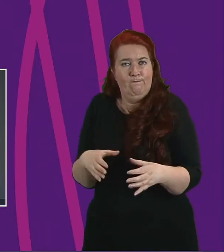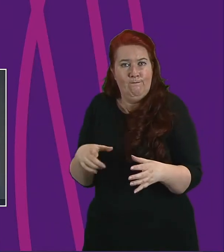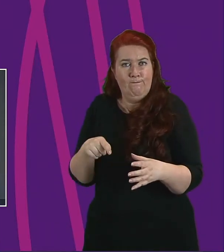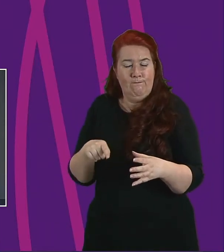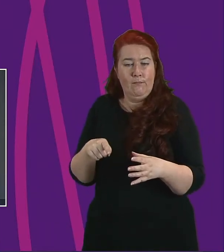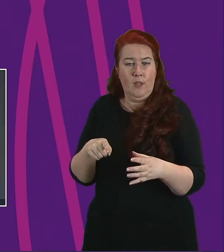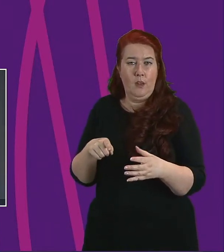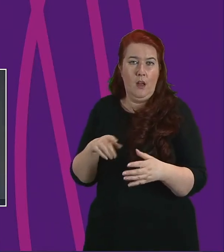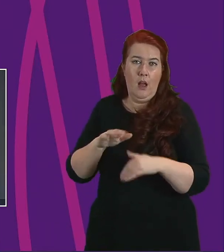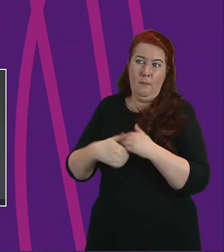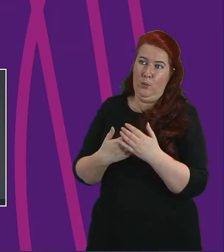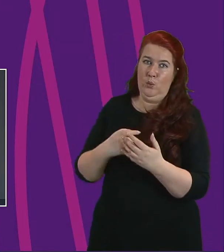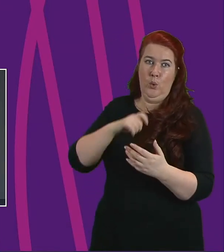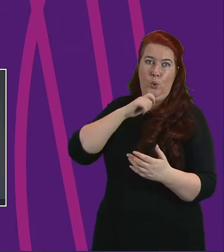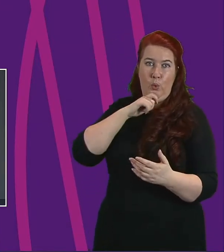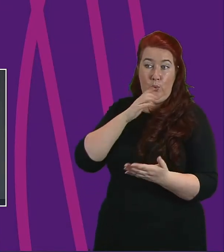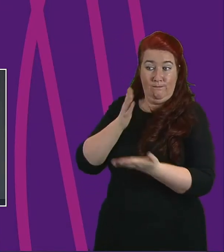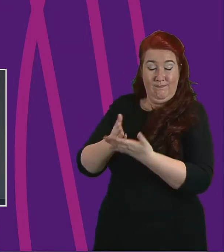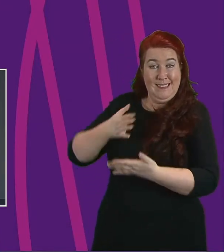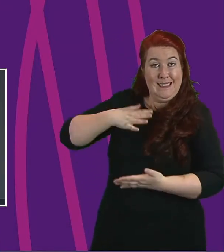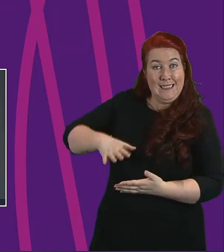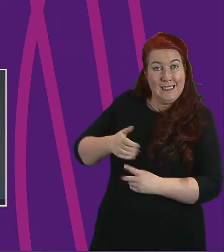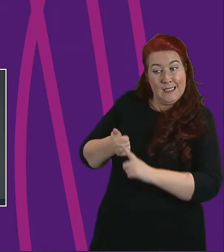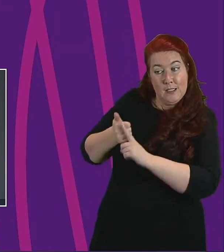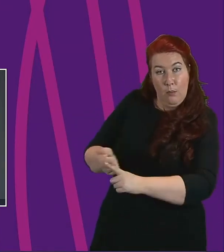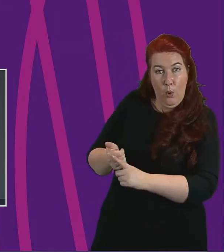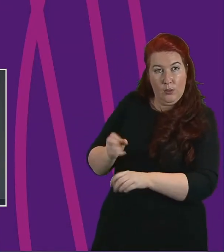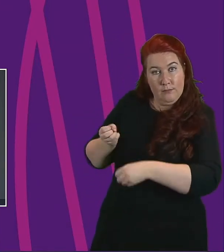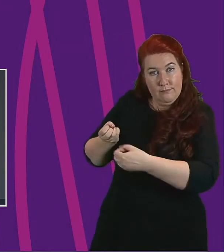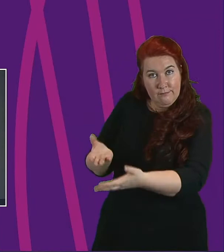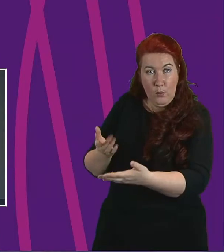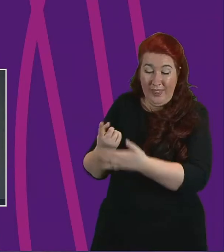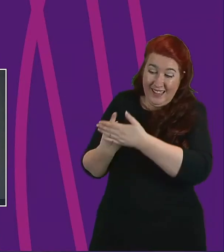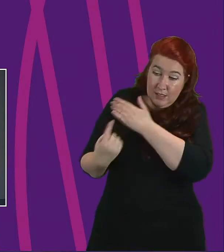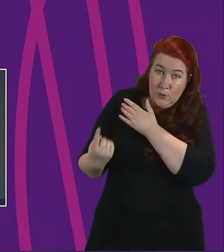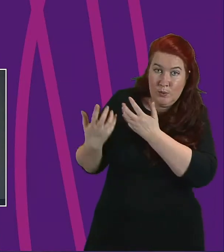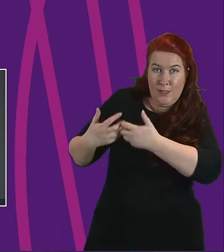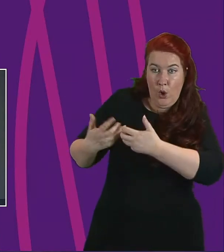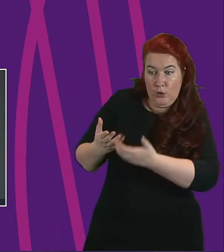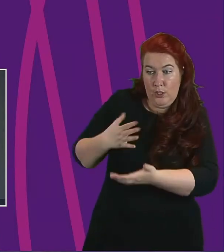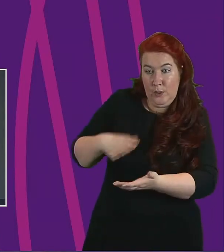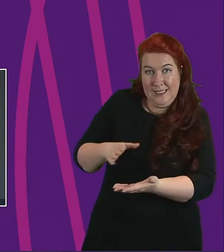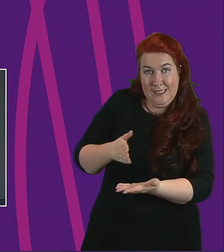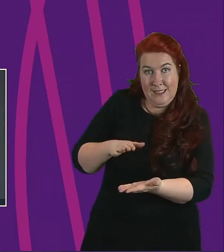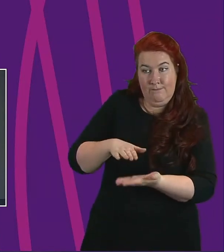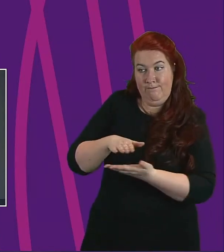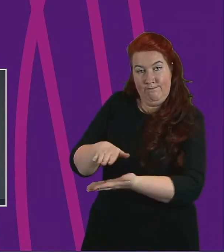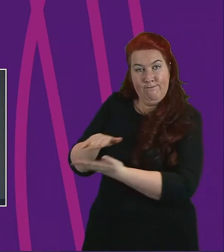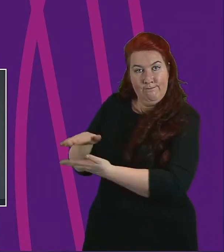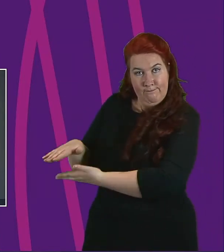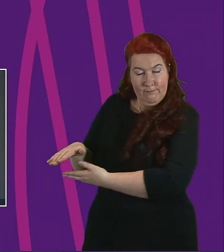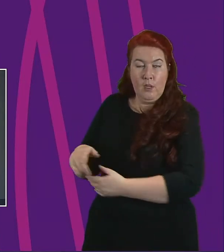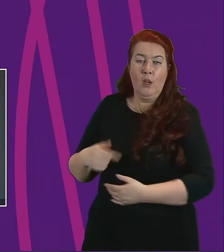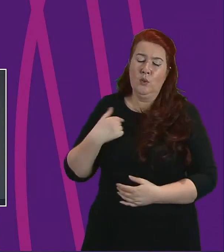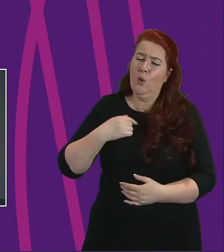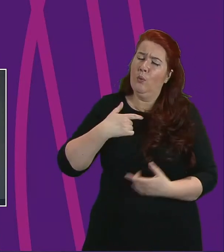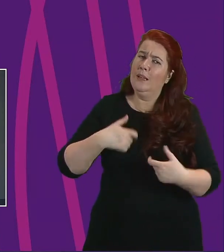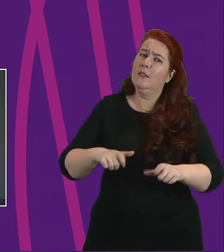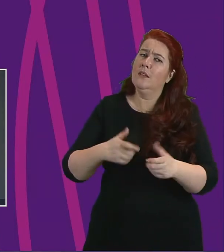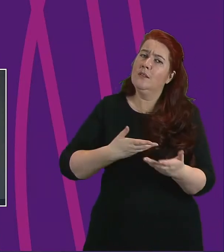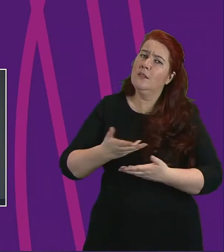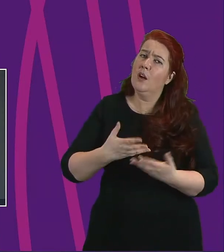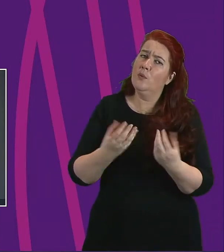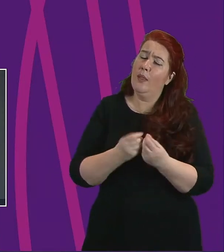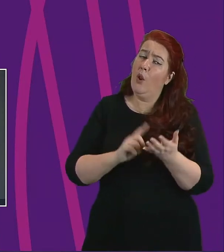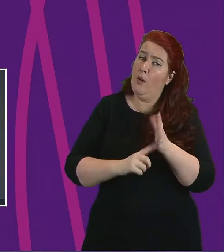decisions about who actually requires to be supported with individual technology. So we will take forward these discussions with local